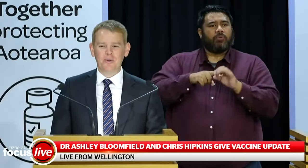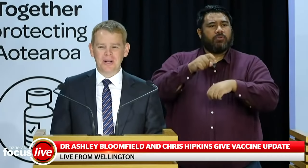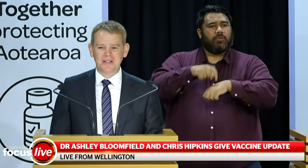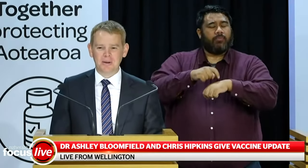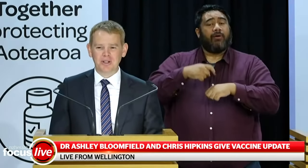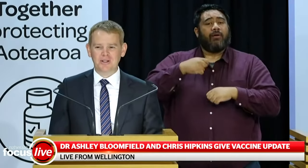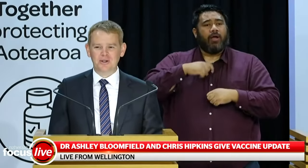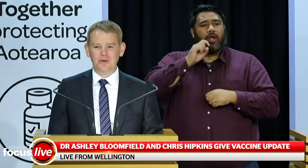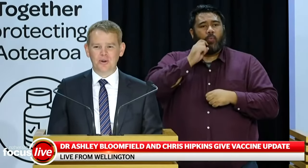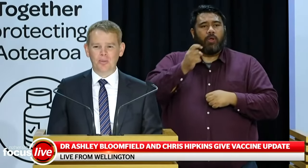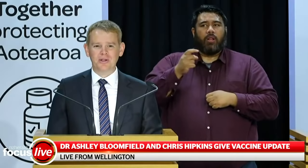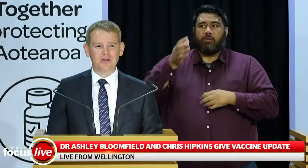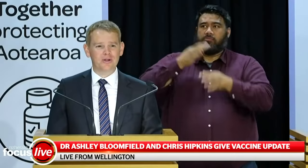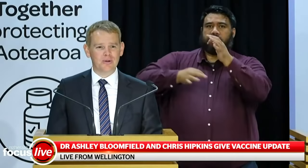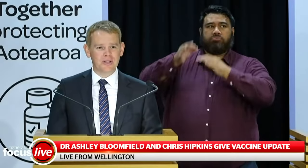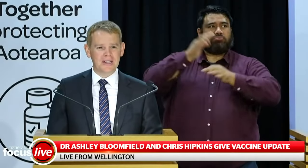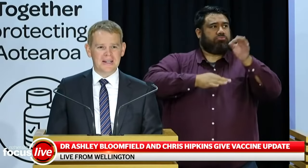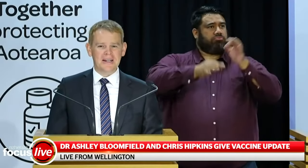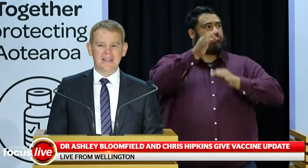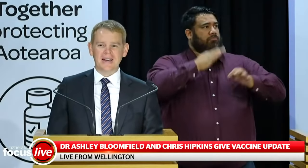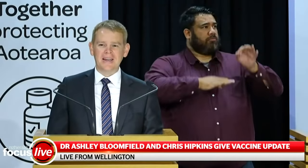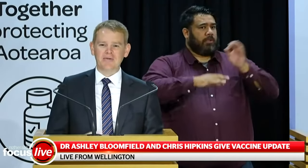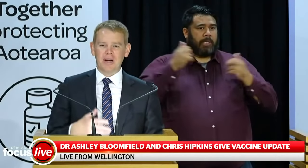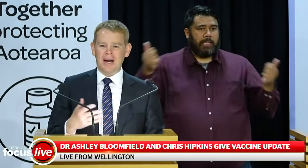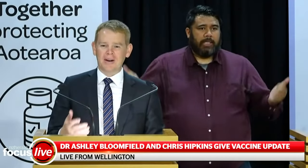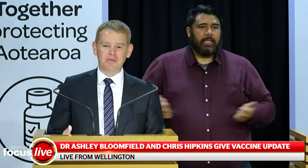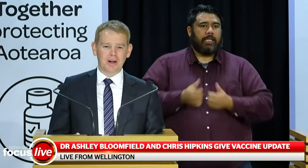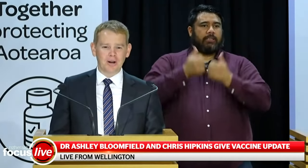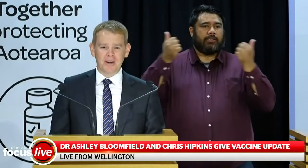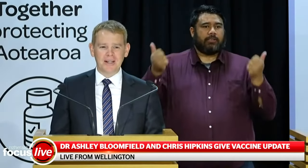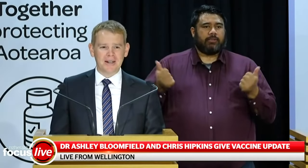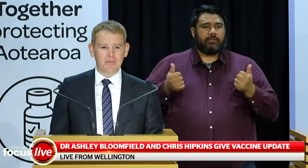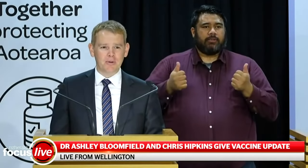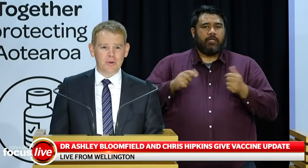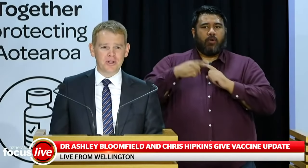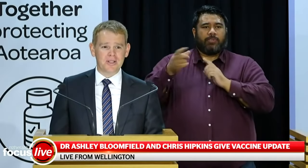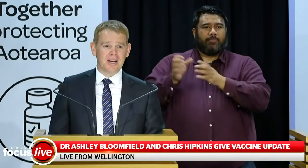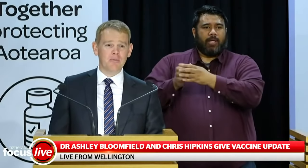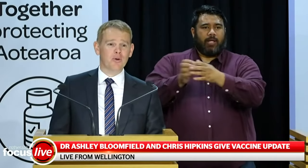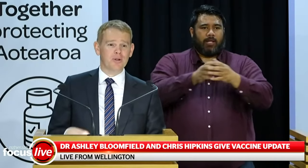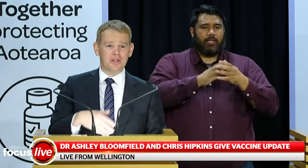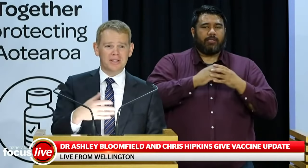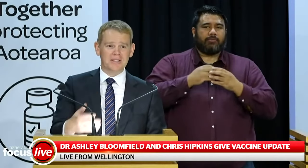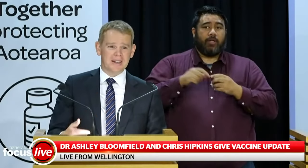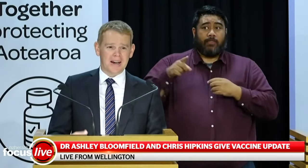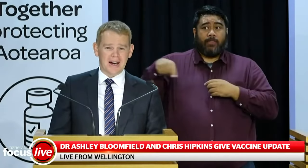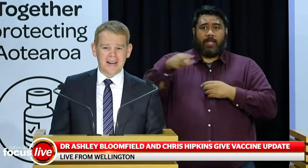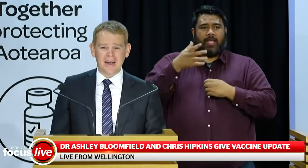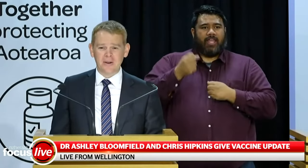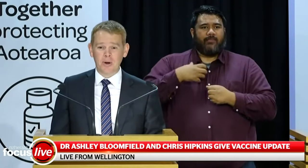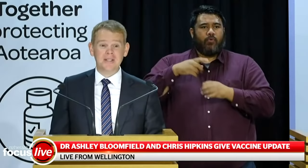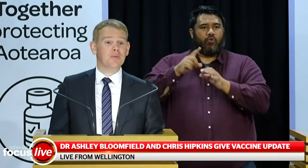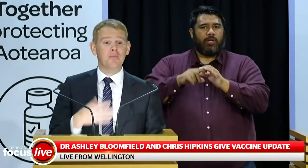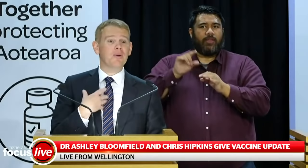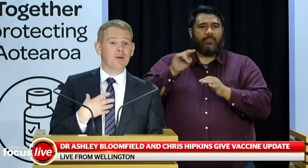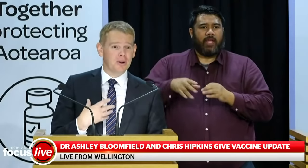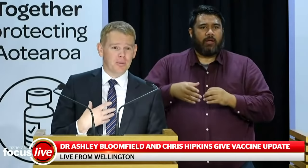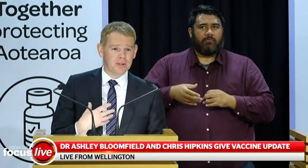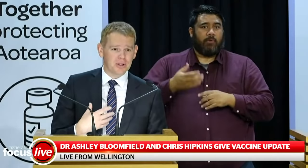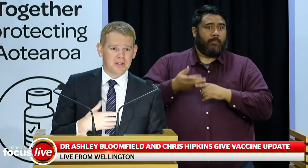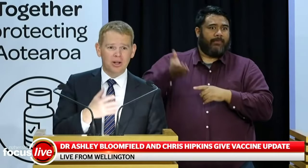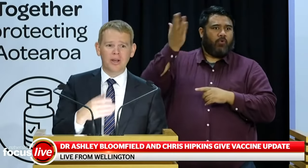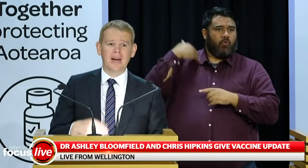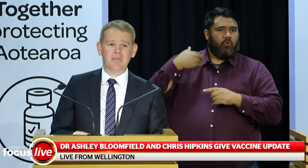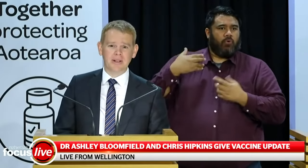I will be subject to opposition scrutiny. They get a regular number of questions. They get more questions now than we did when we were in